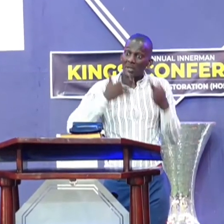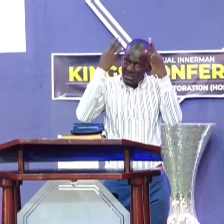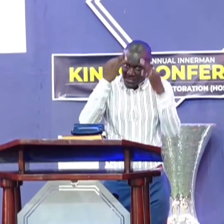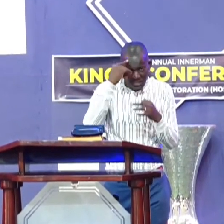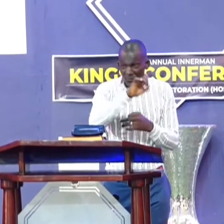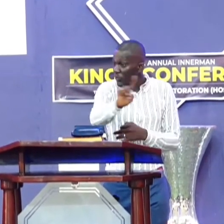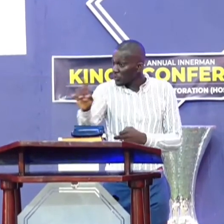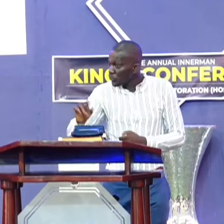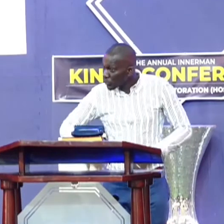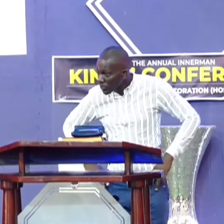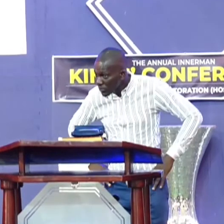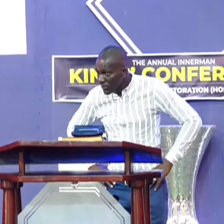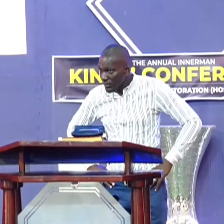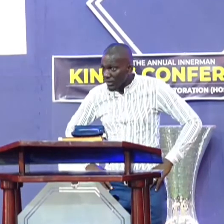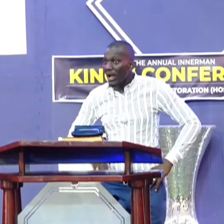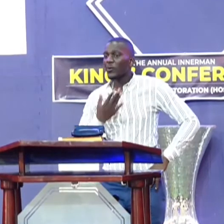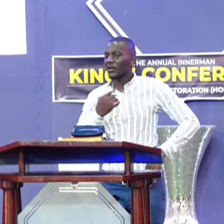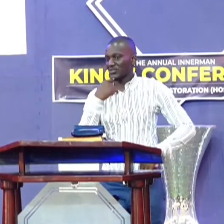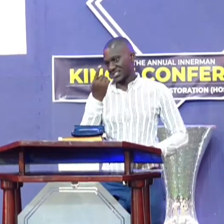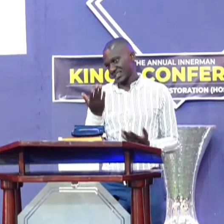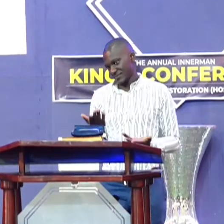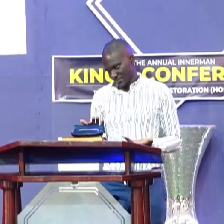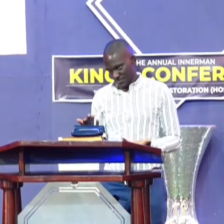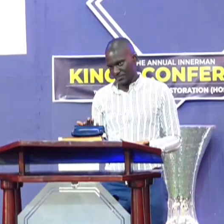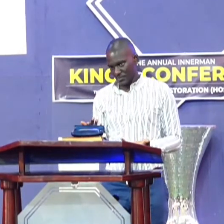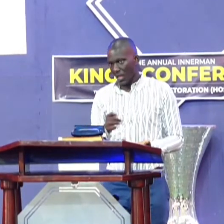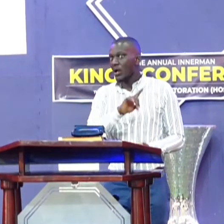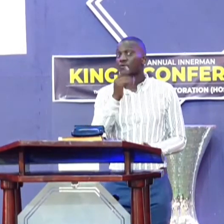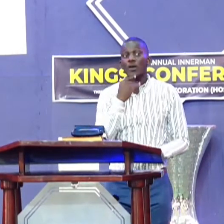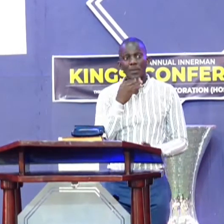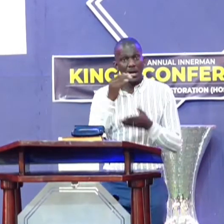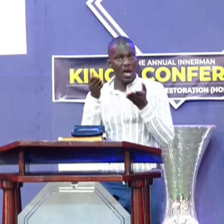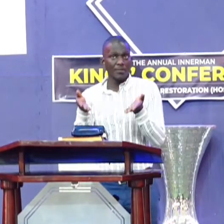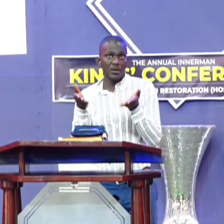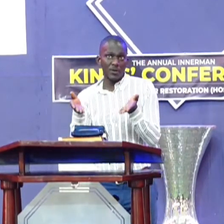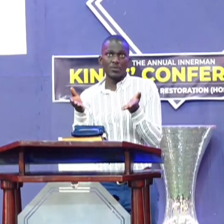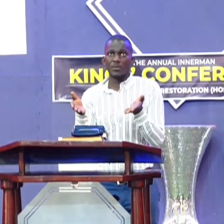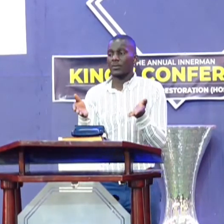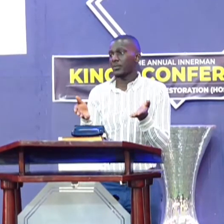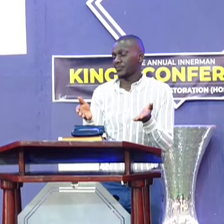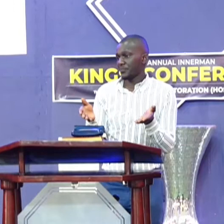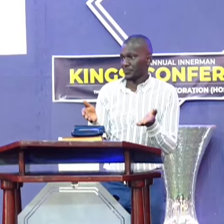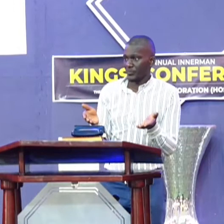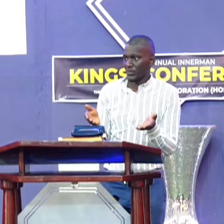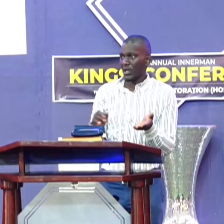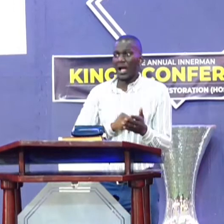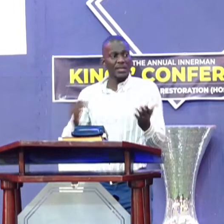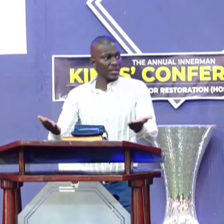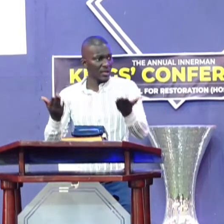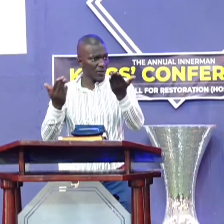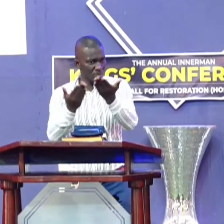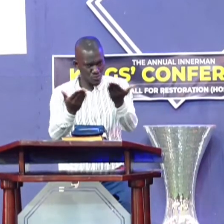to decide. But I want to tell you, you as a man here,